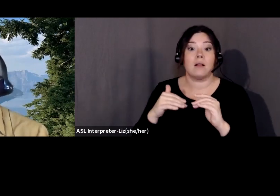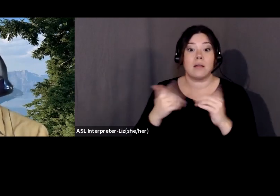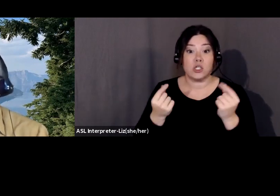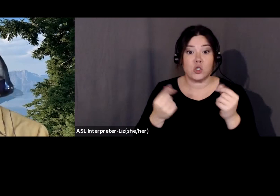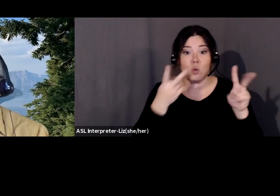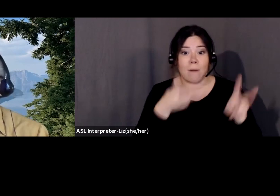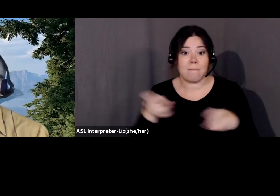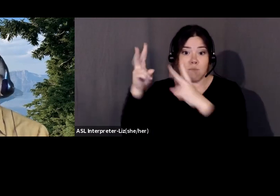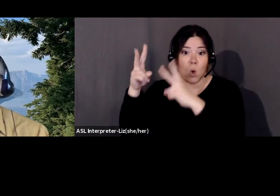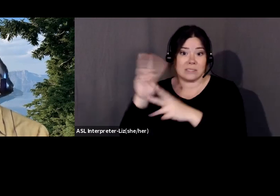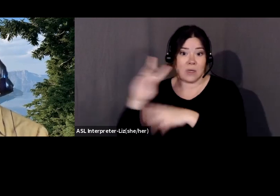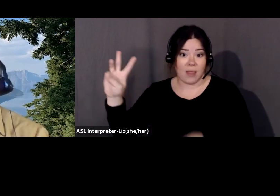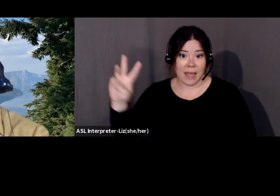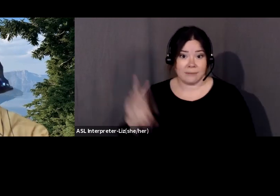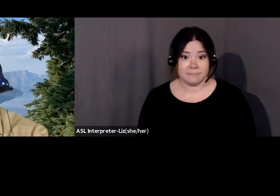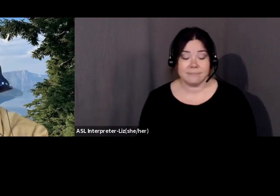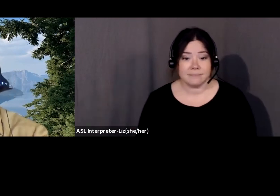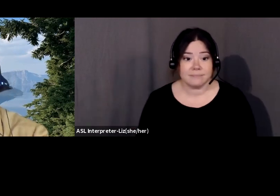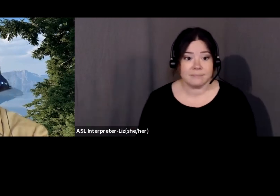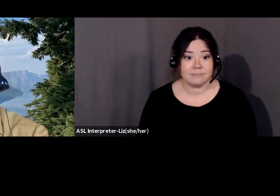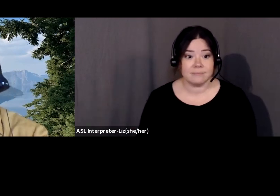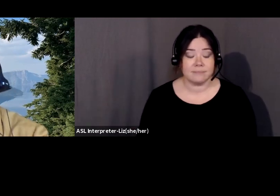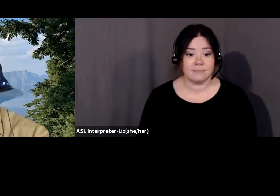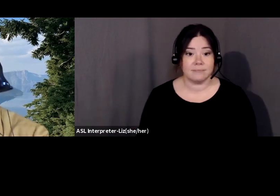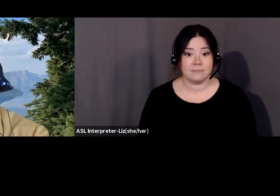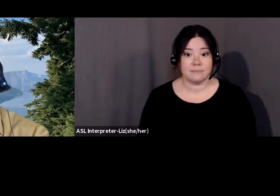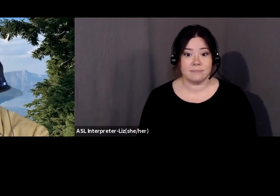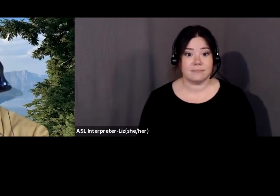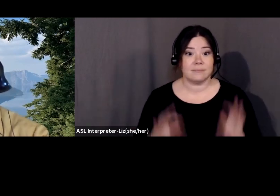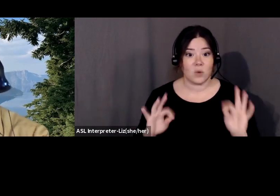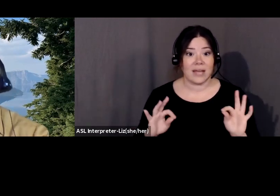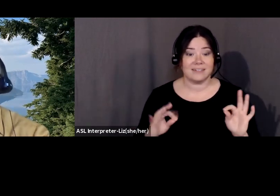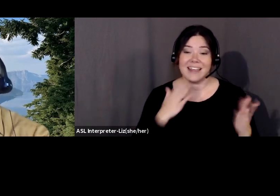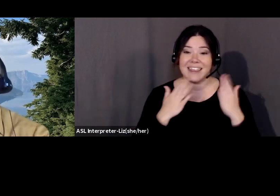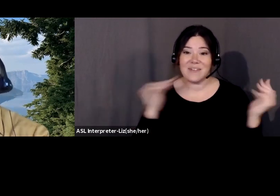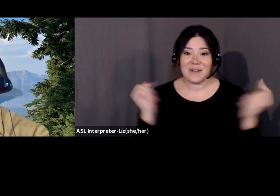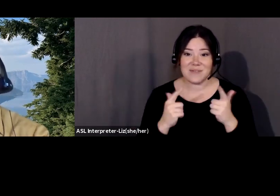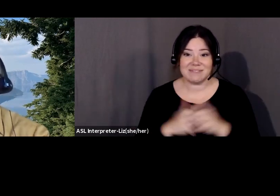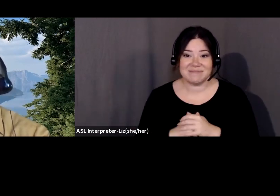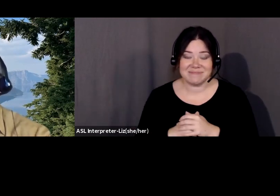this time, I don't see any. Great. Thank you, everybody.